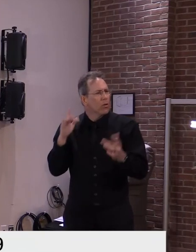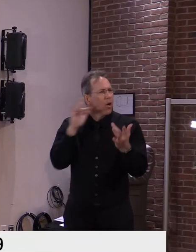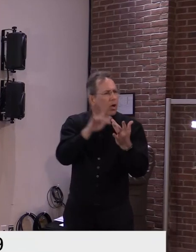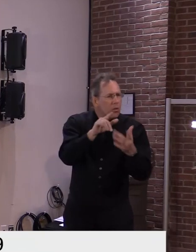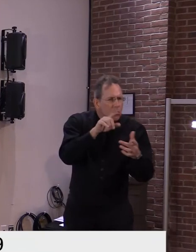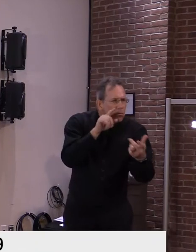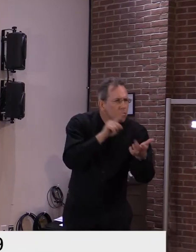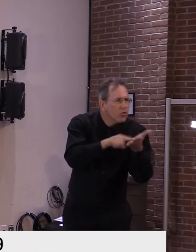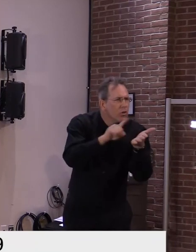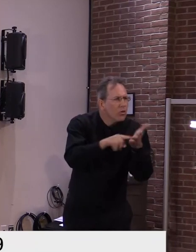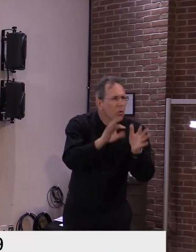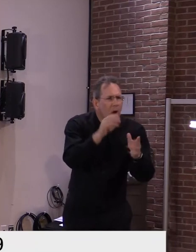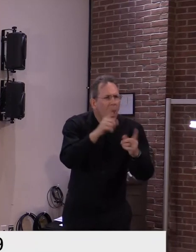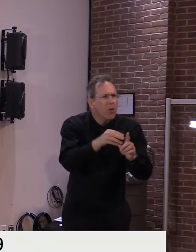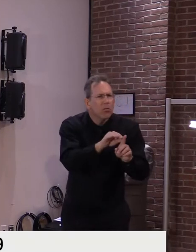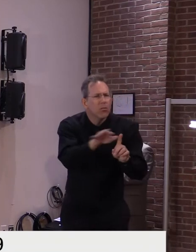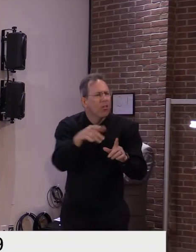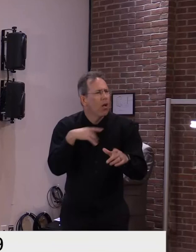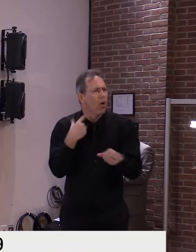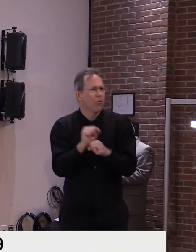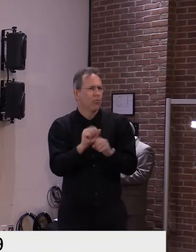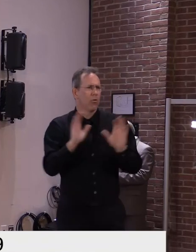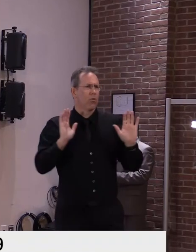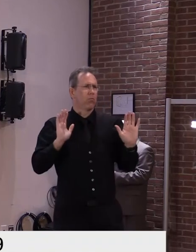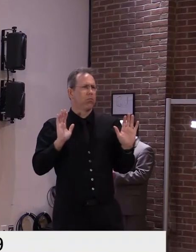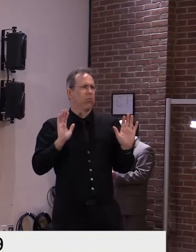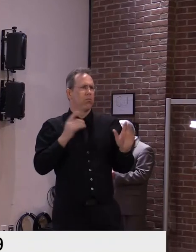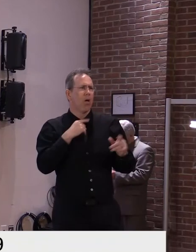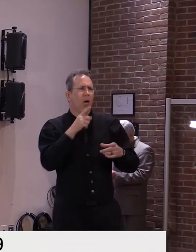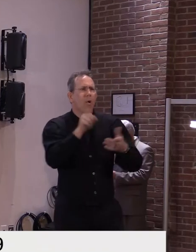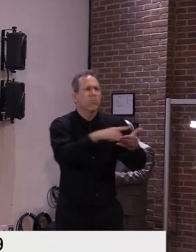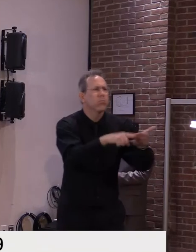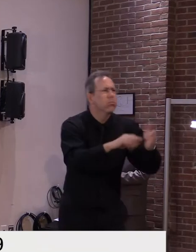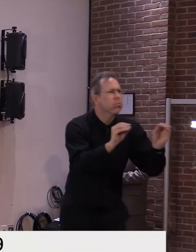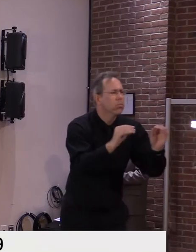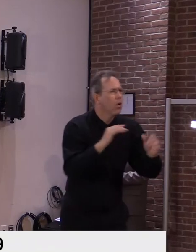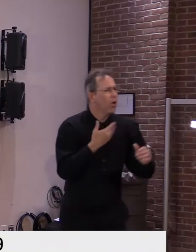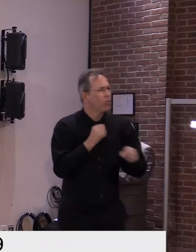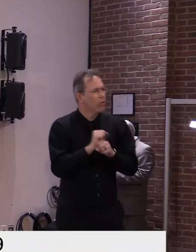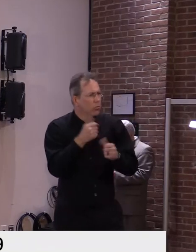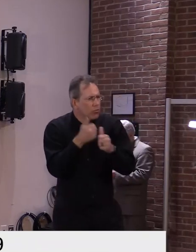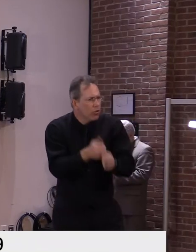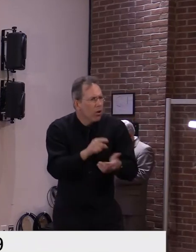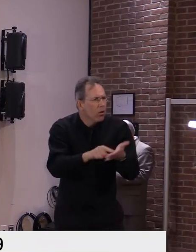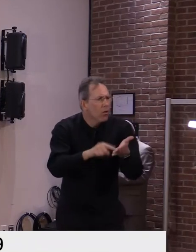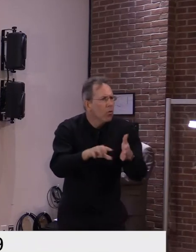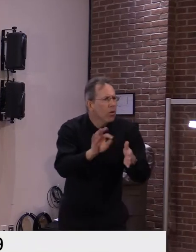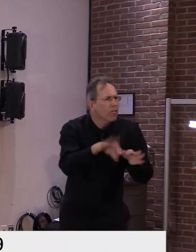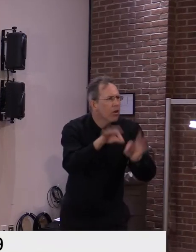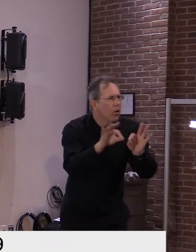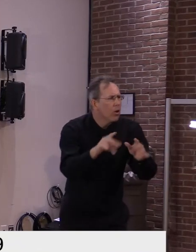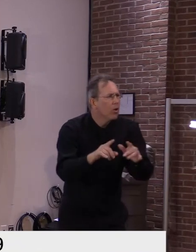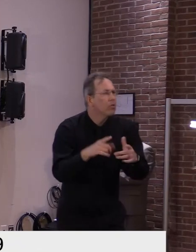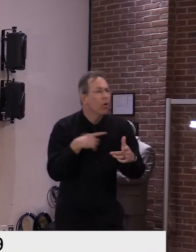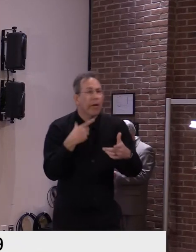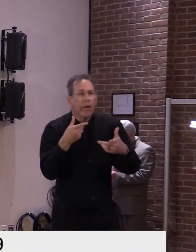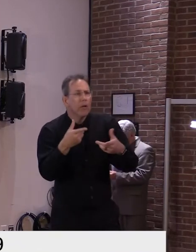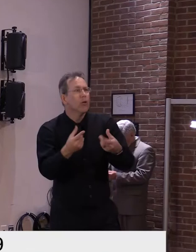it comprehensively and fully, and recommend either that quarantine should occur or quarantine shouldn't